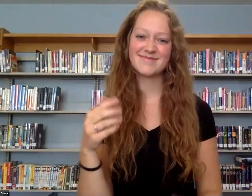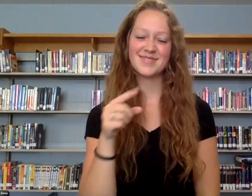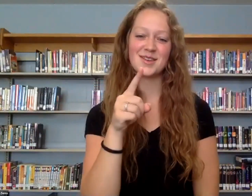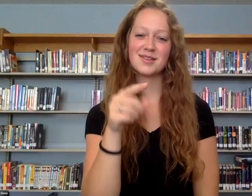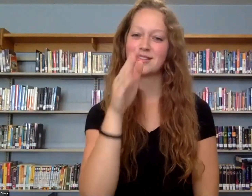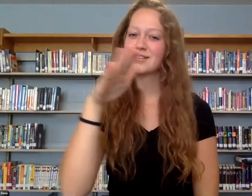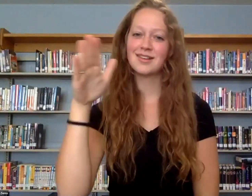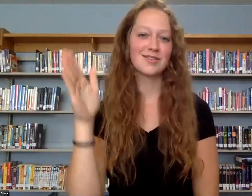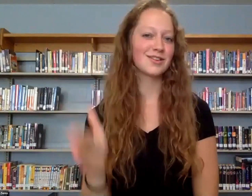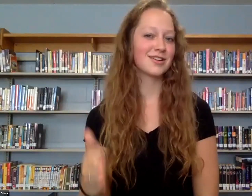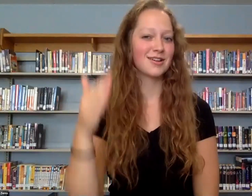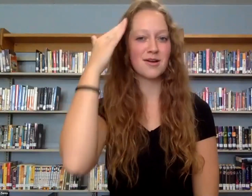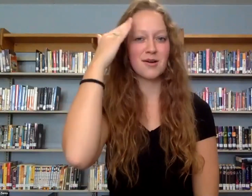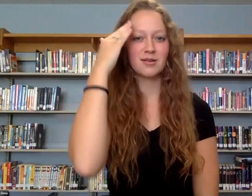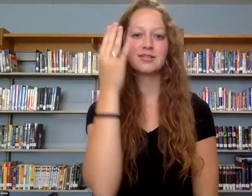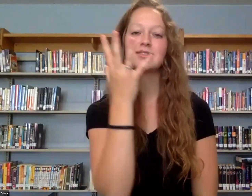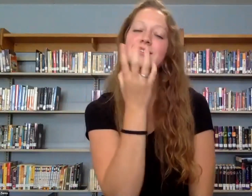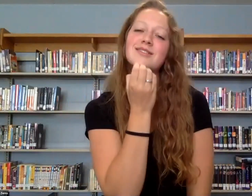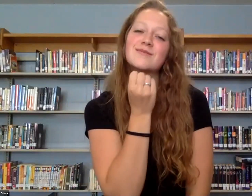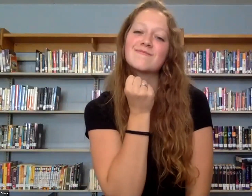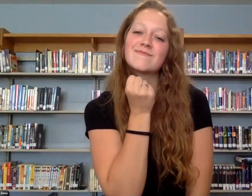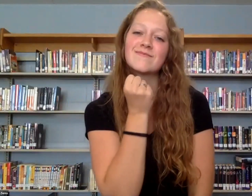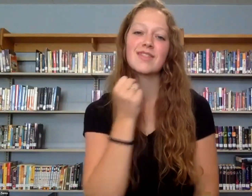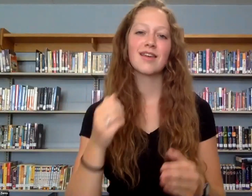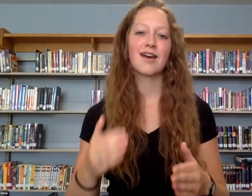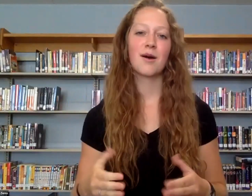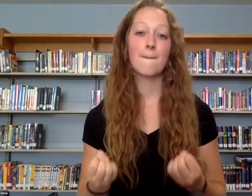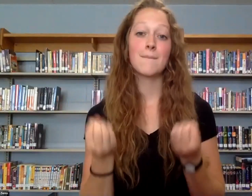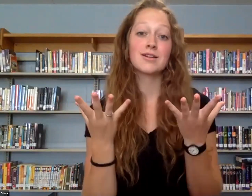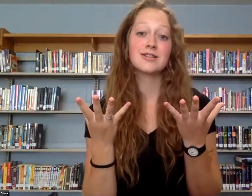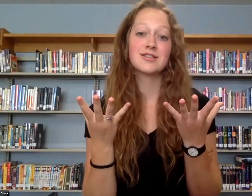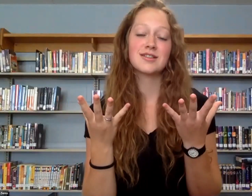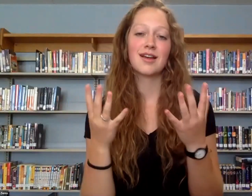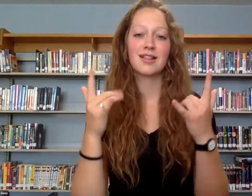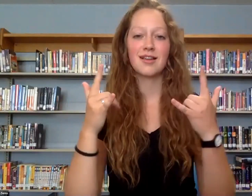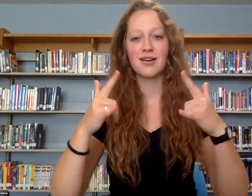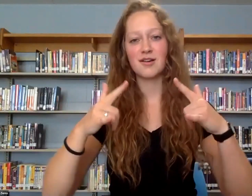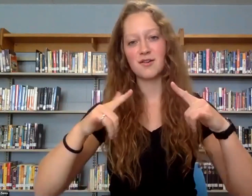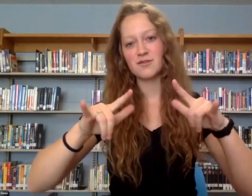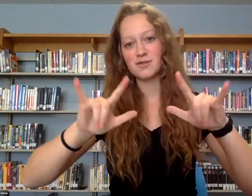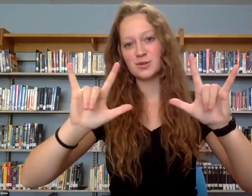will never know, dear, how much I love you.